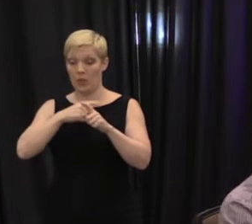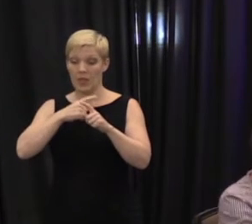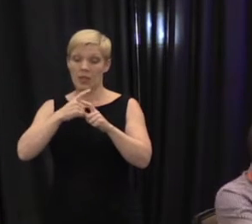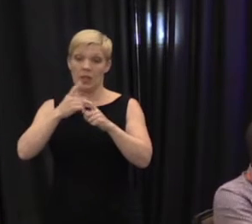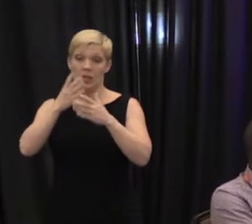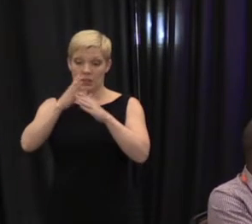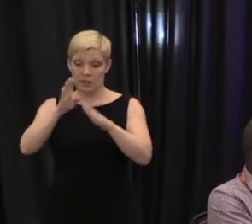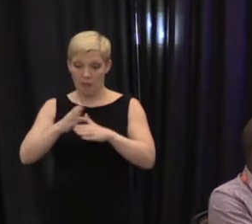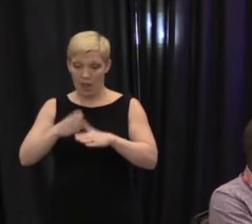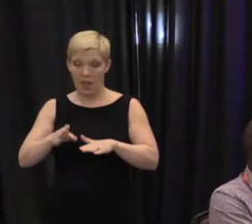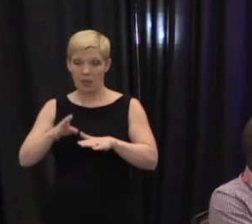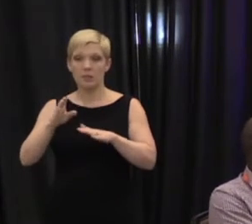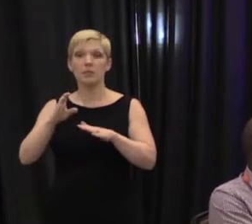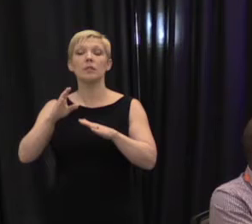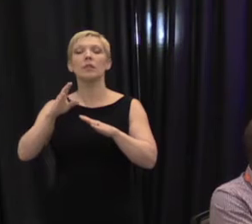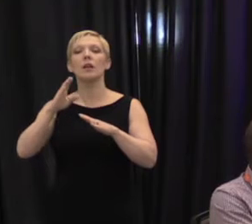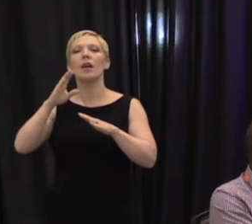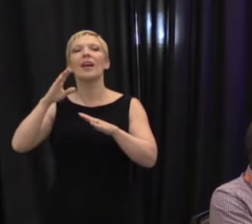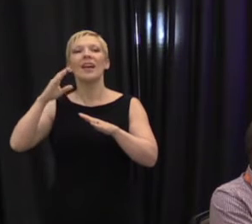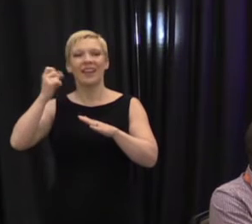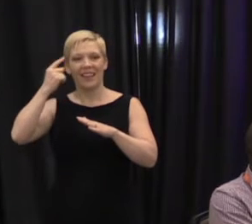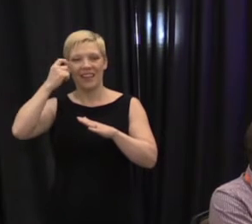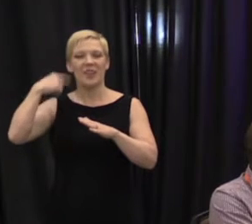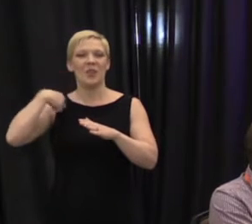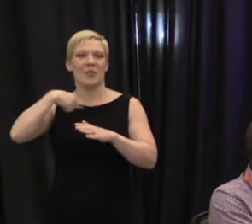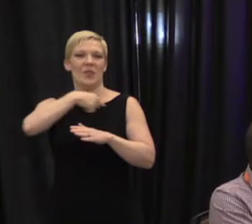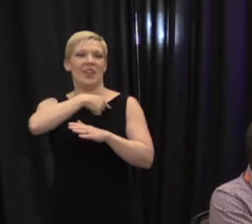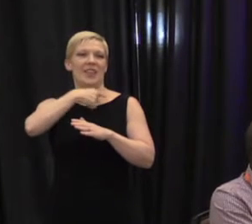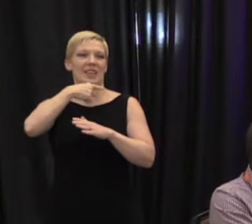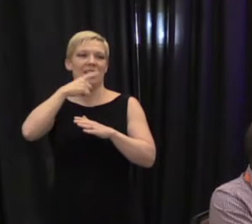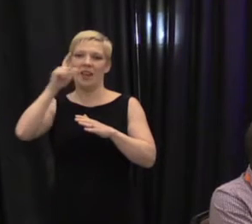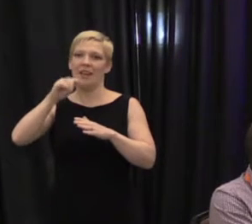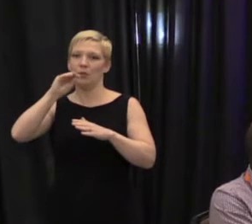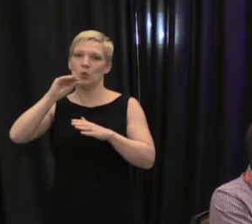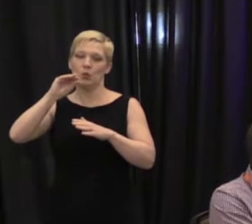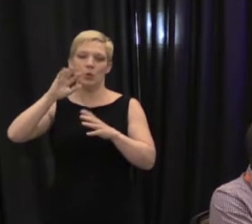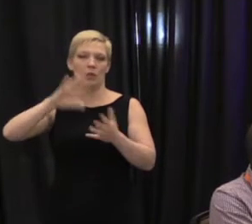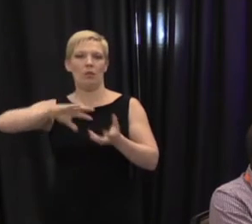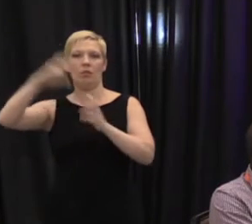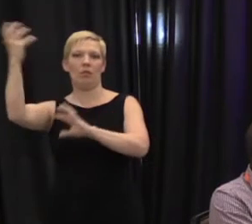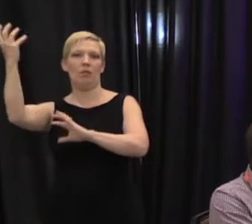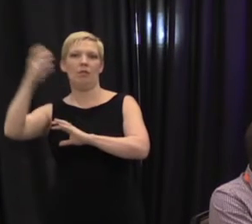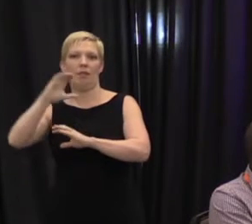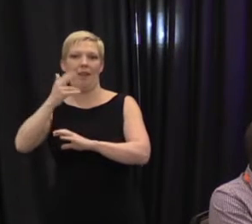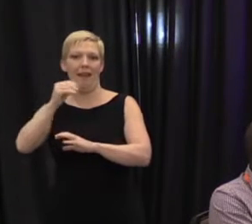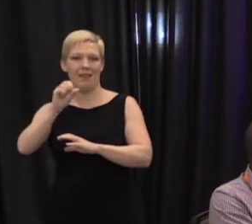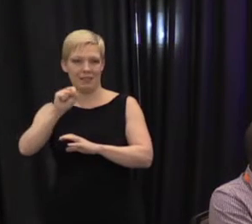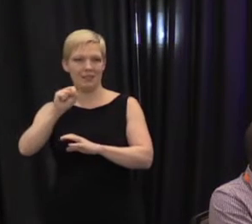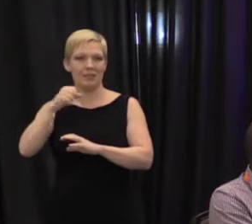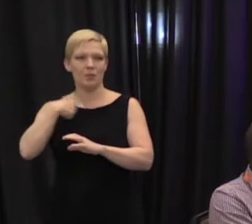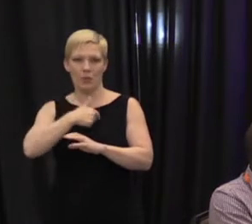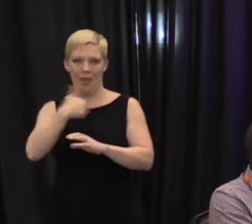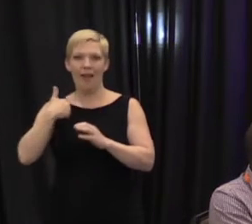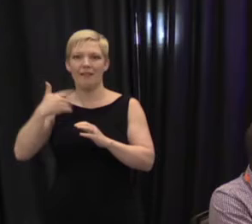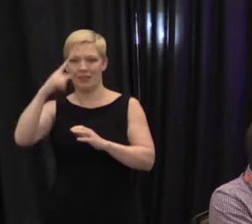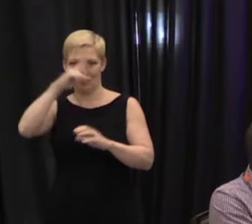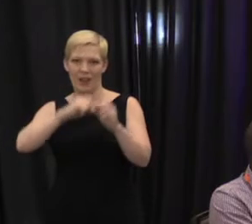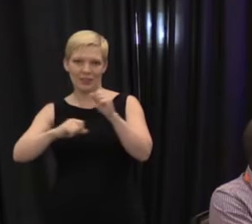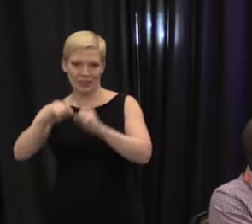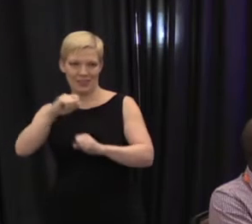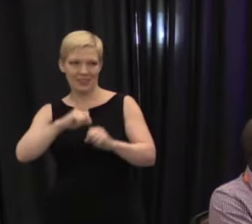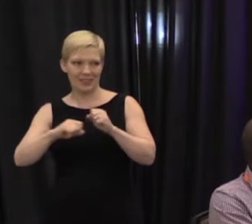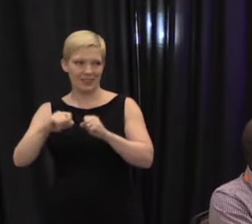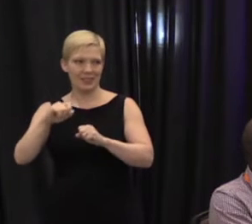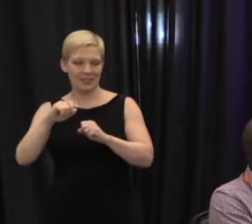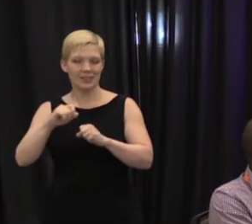strategy in, getting to that win as well. I like to tell folks who we talk to